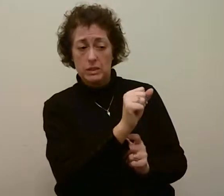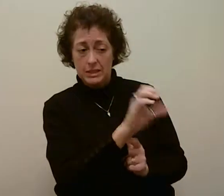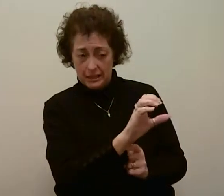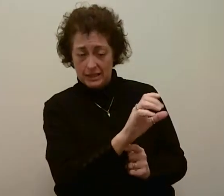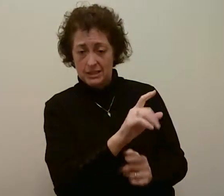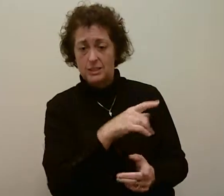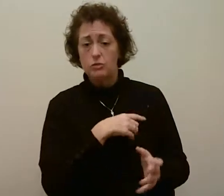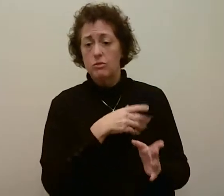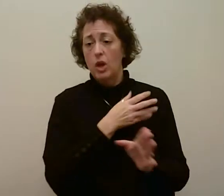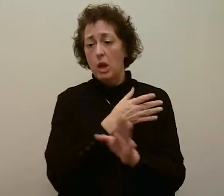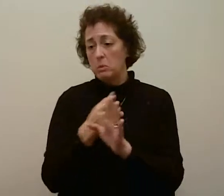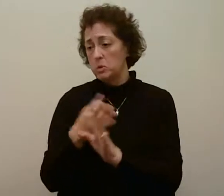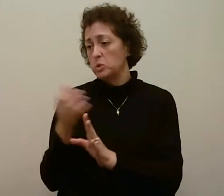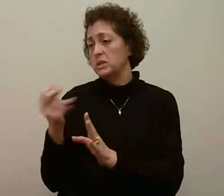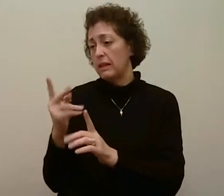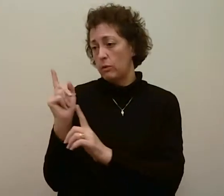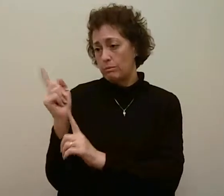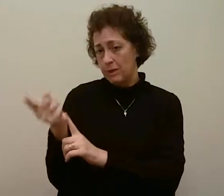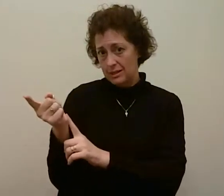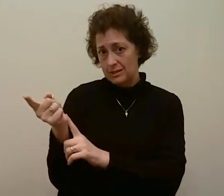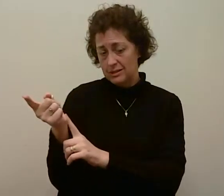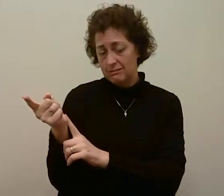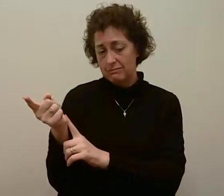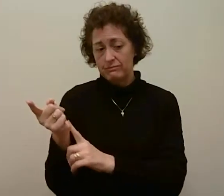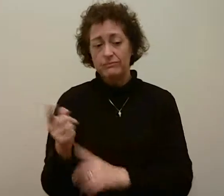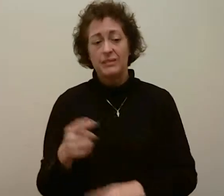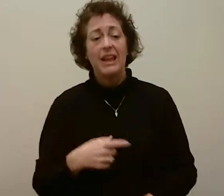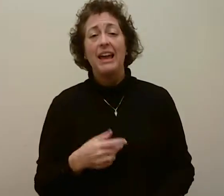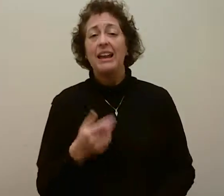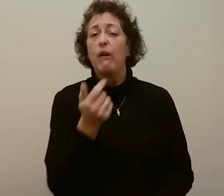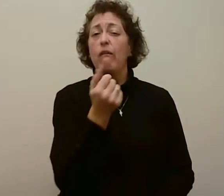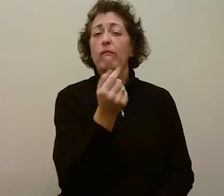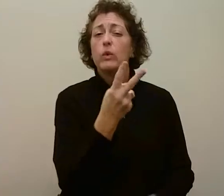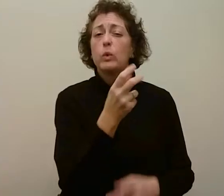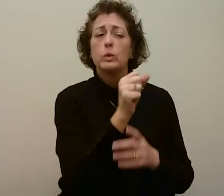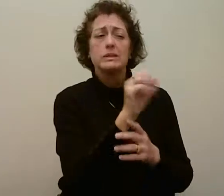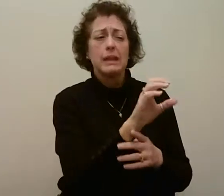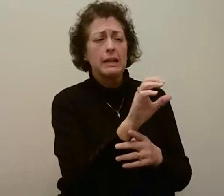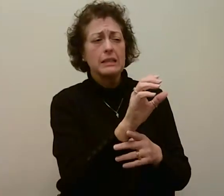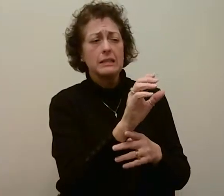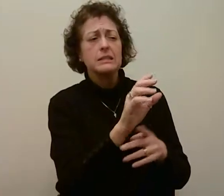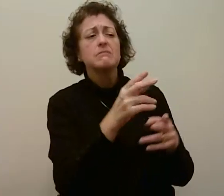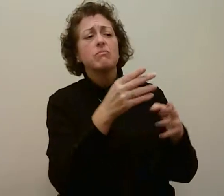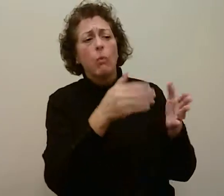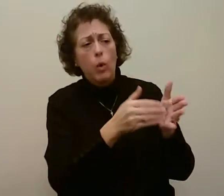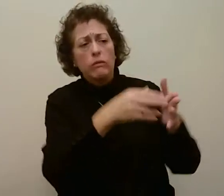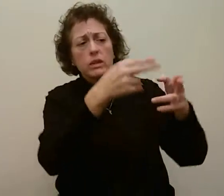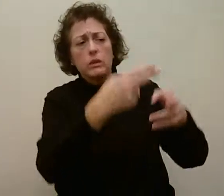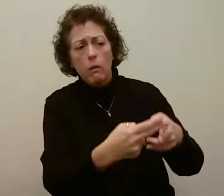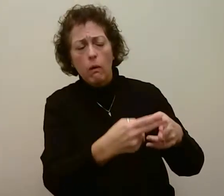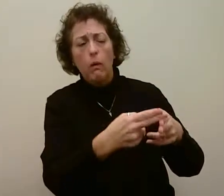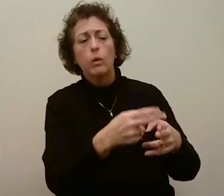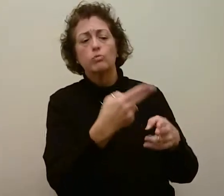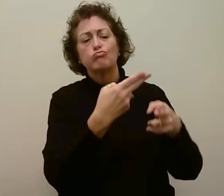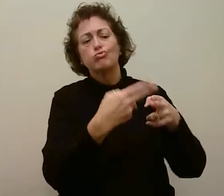Now that few seconds of source language is often called short consecutive, where you have short sentences, utterances,